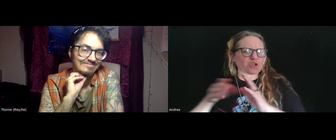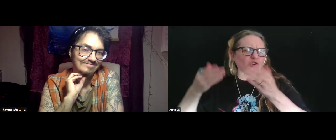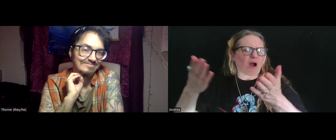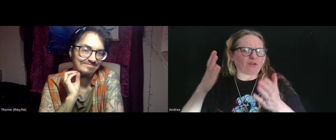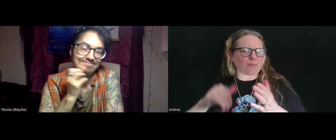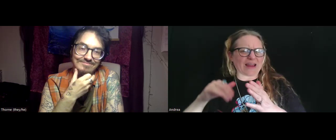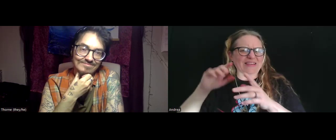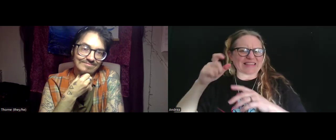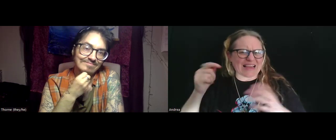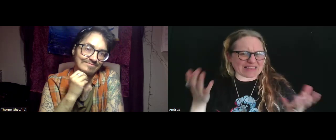are offered by the text,